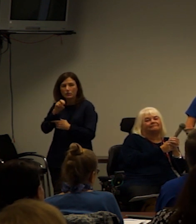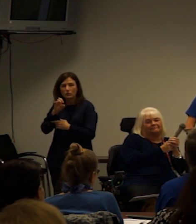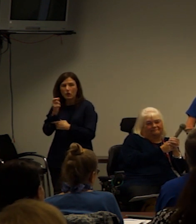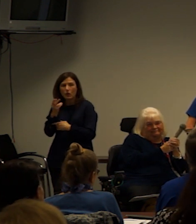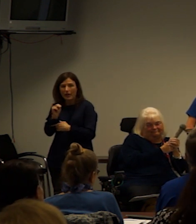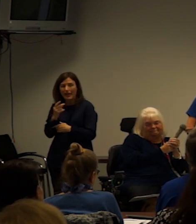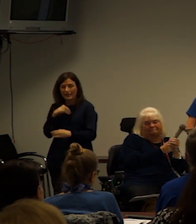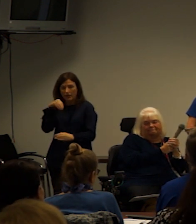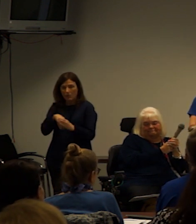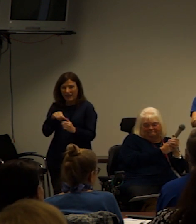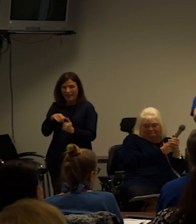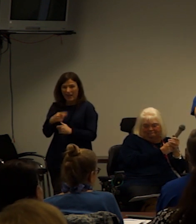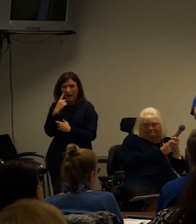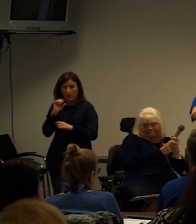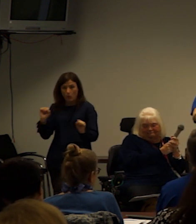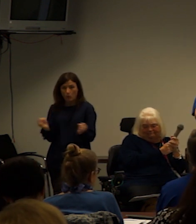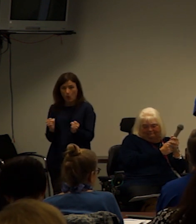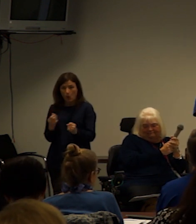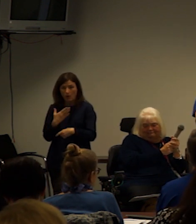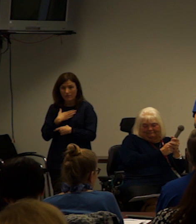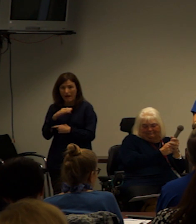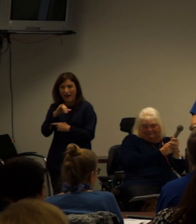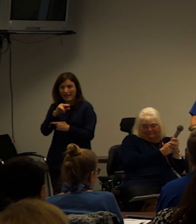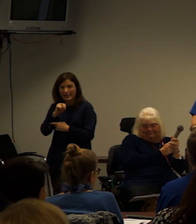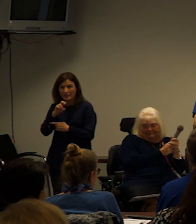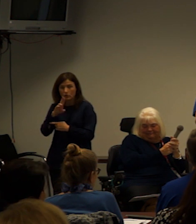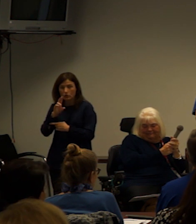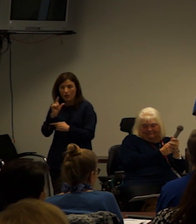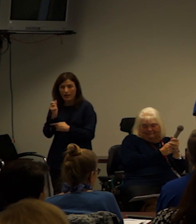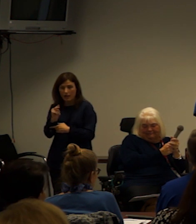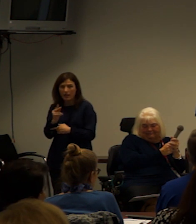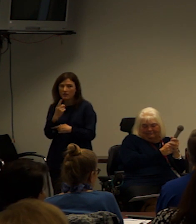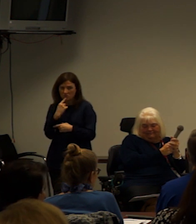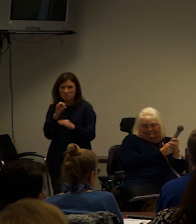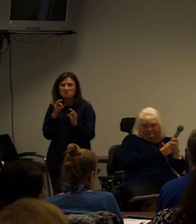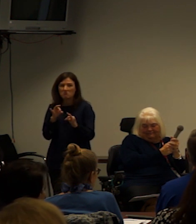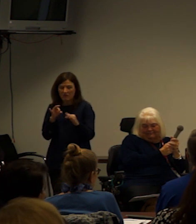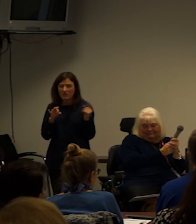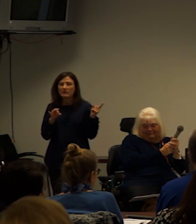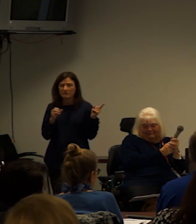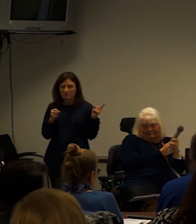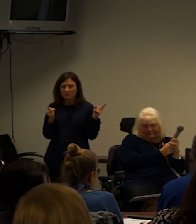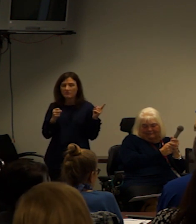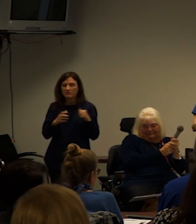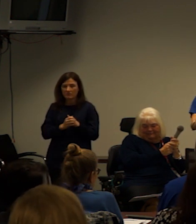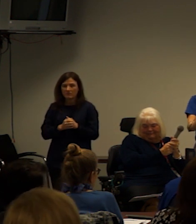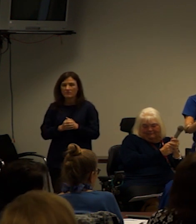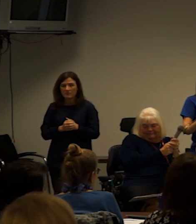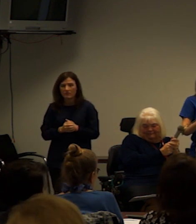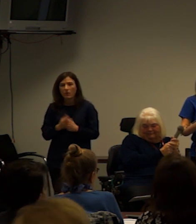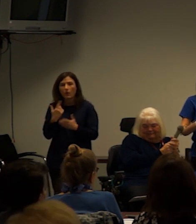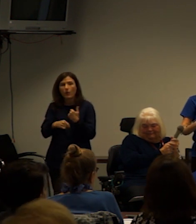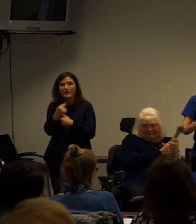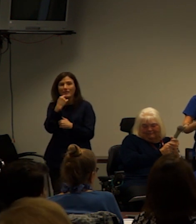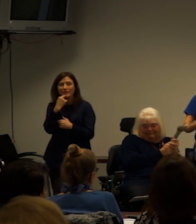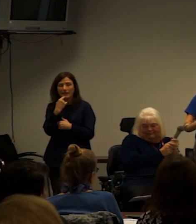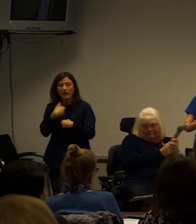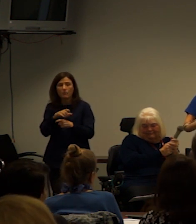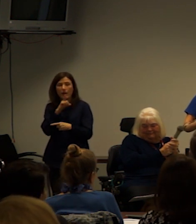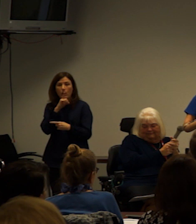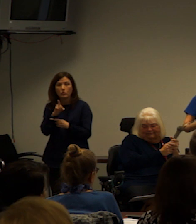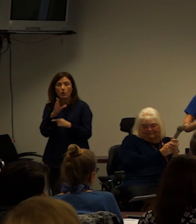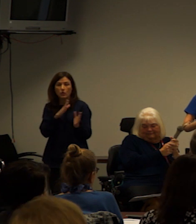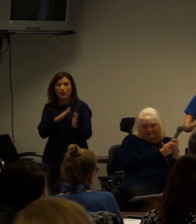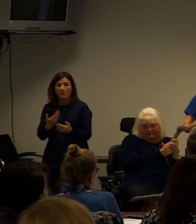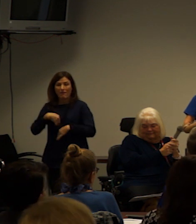Perfect. Okay. So perfect, Beth. Thank you. So what Beth has just said is, make sure that your plan is meets